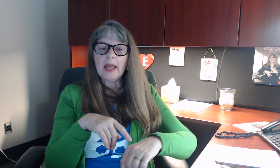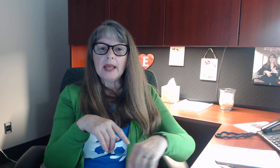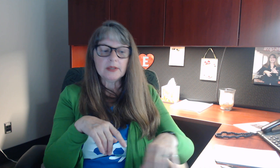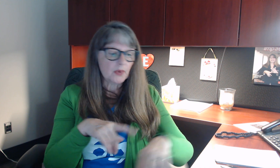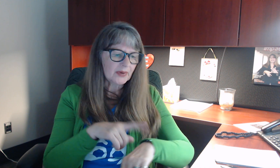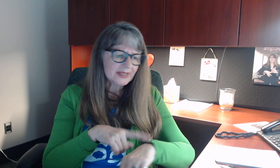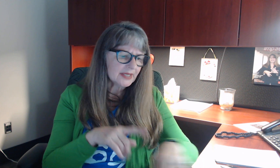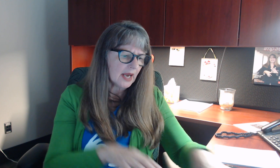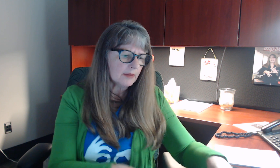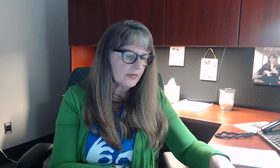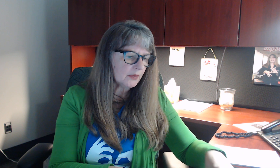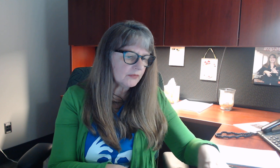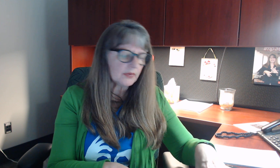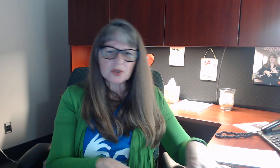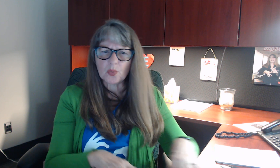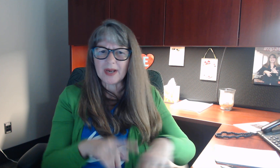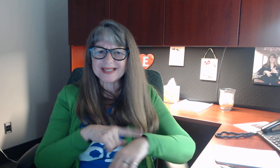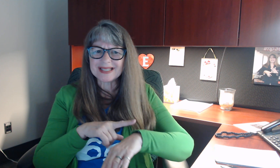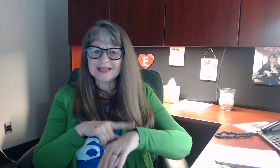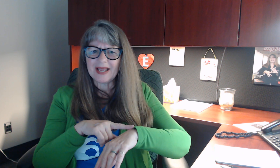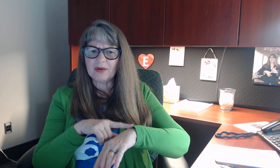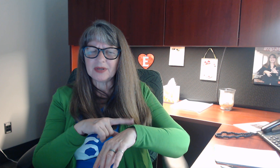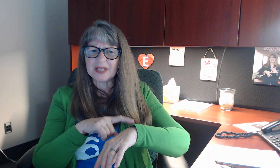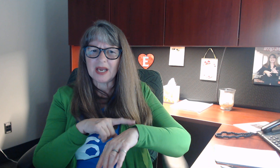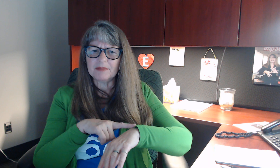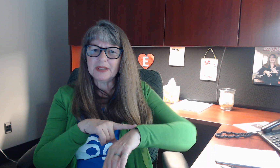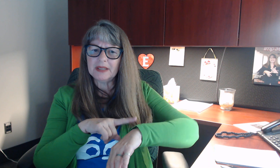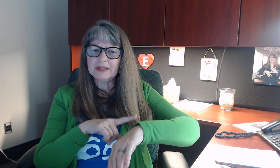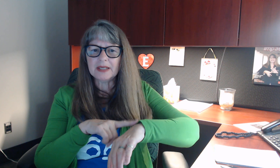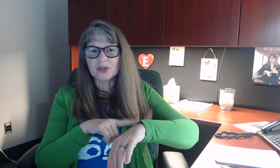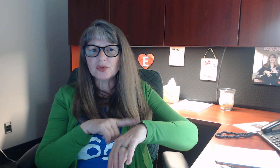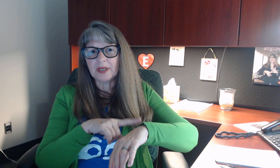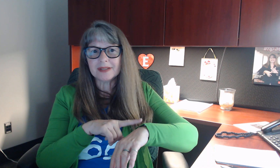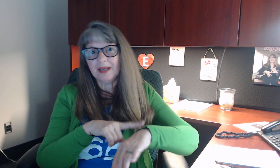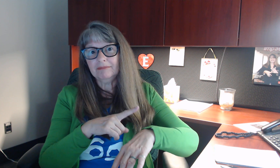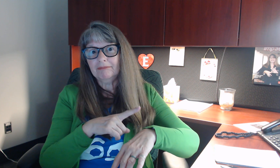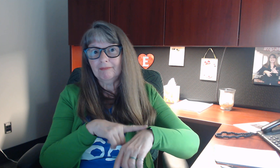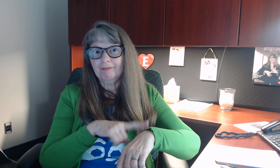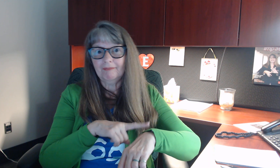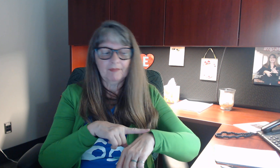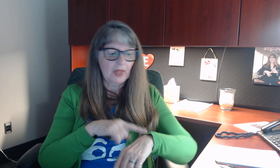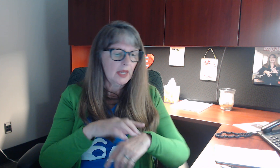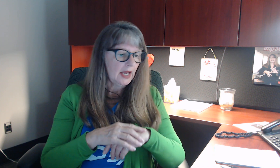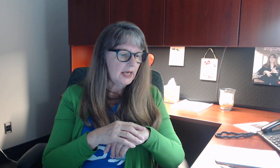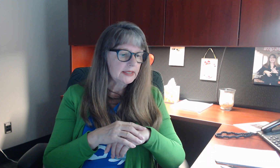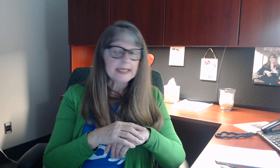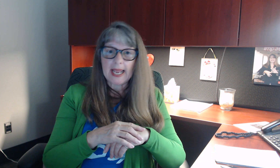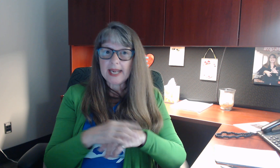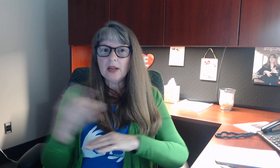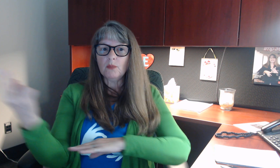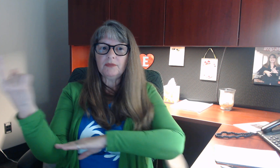And we already did time. I think we've done that twice now, time, but that is a two-handed sign. Day, we've done